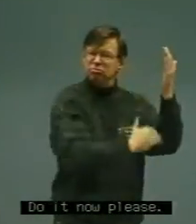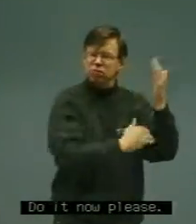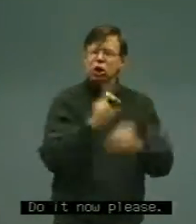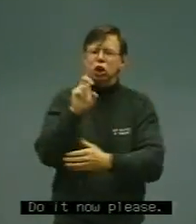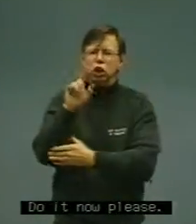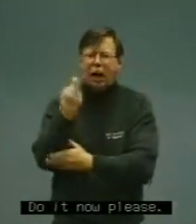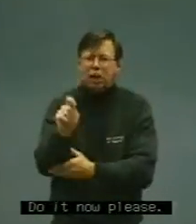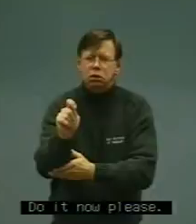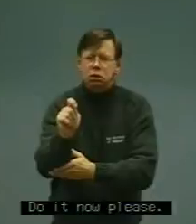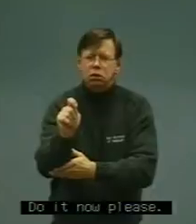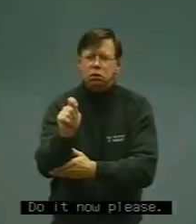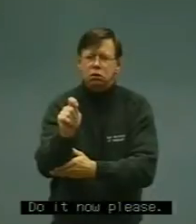please.